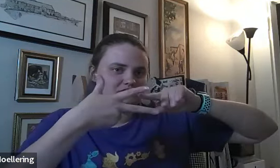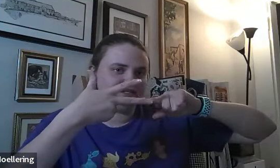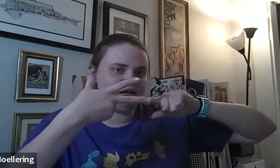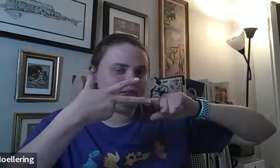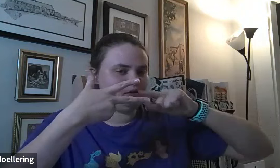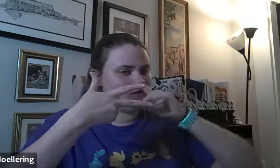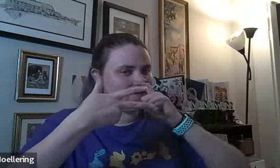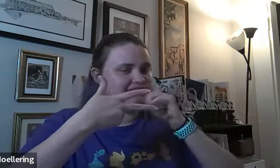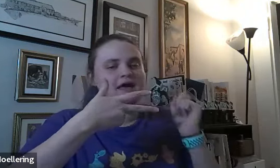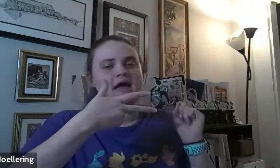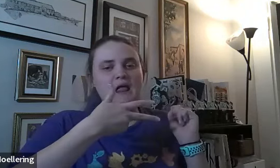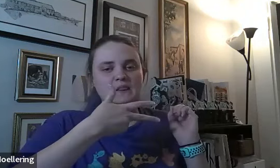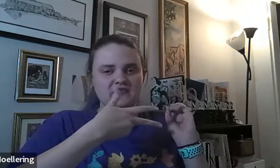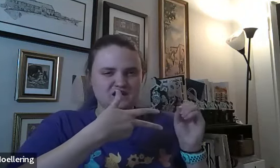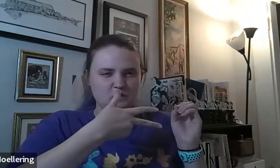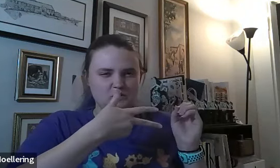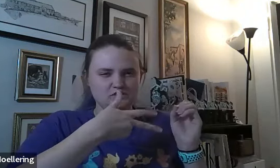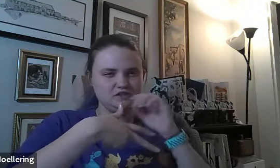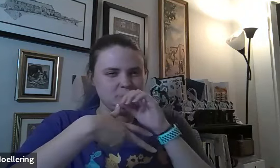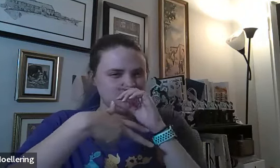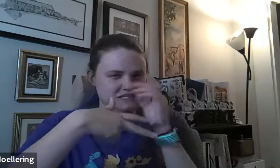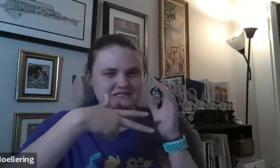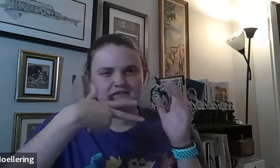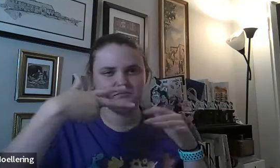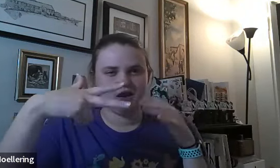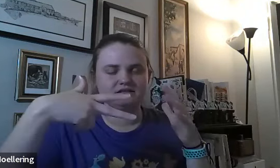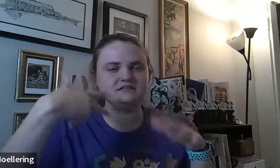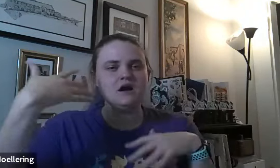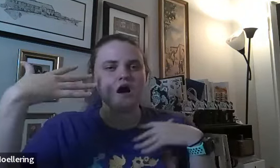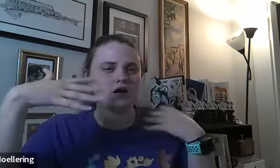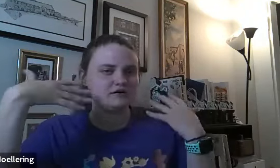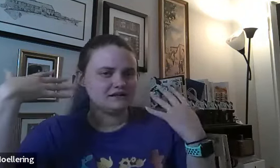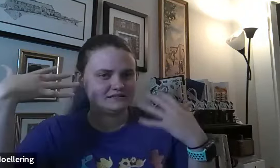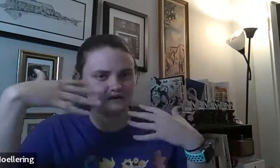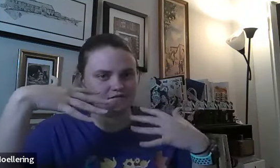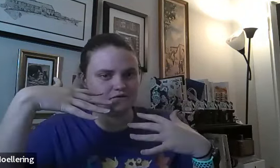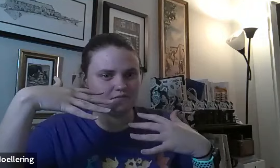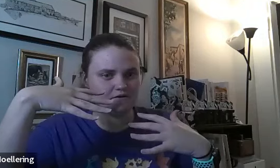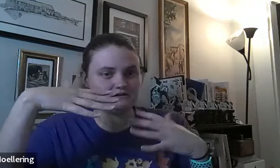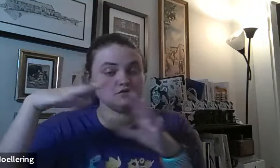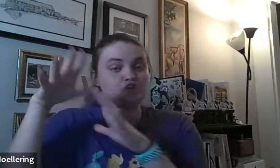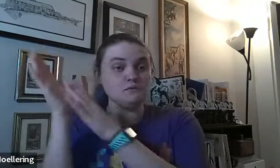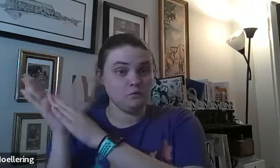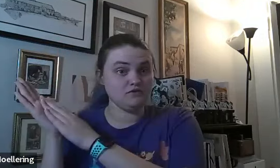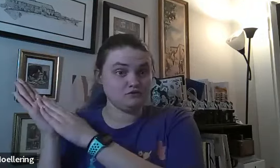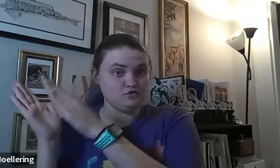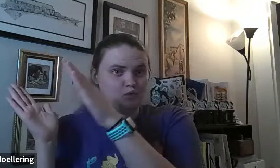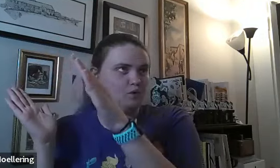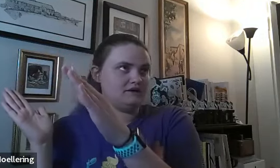100,000 and million. And then what we'll do is just as a little practice, I'll kind of sign a few numbers. I'll start with 1 through